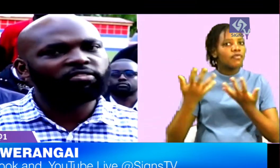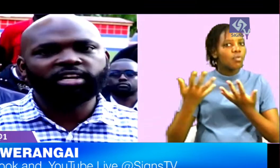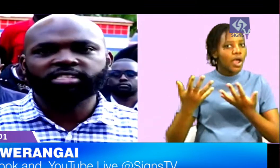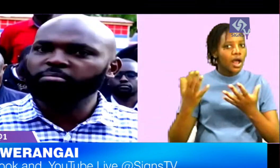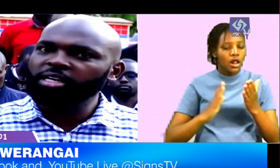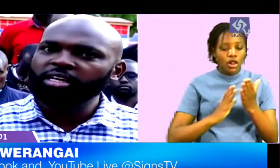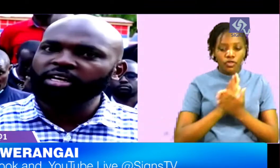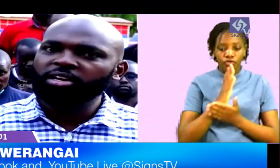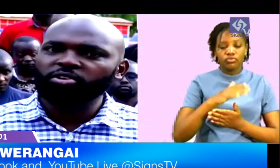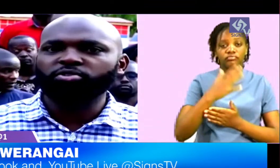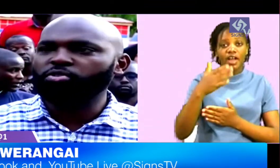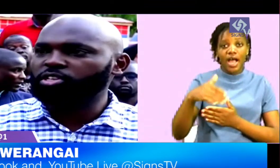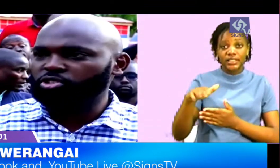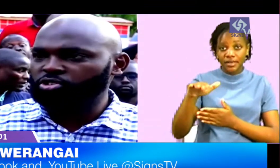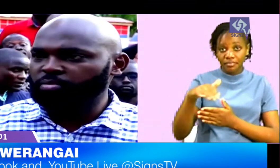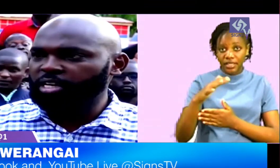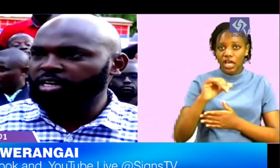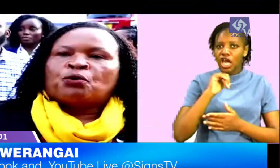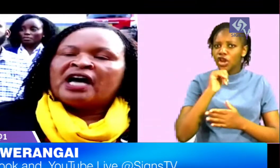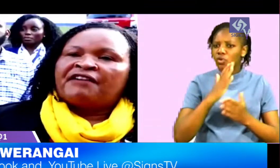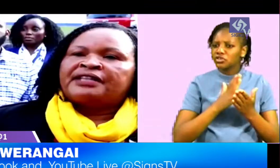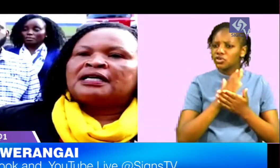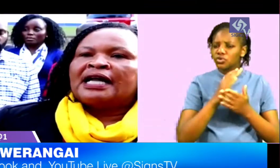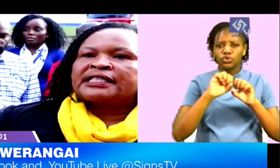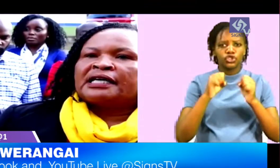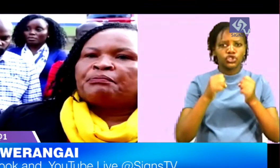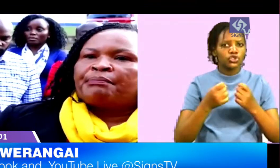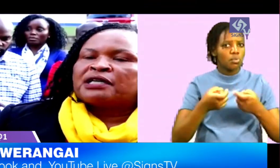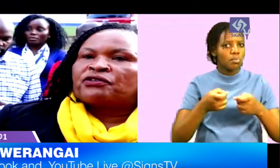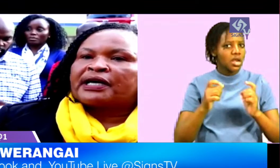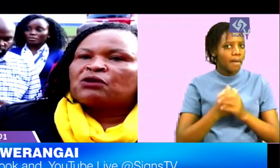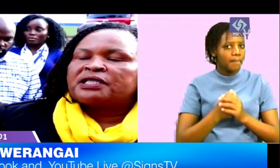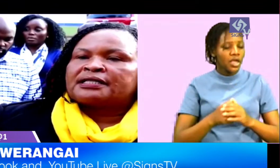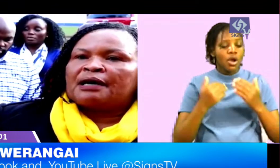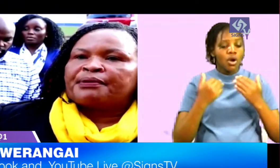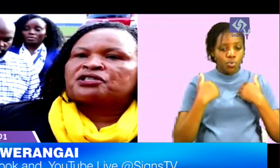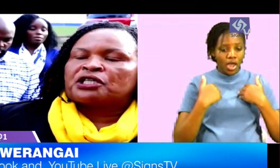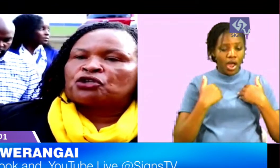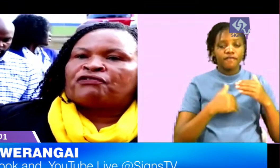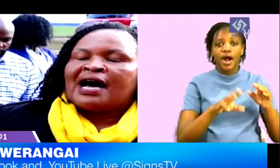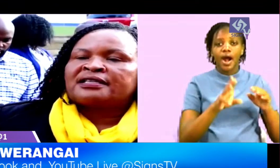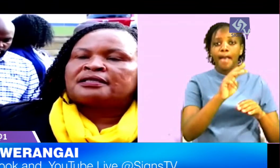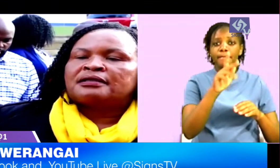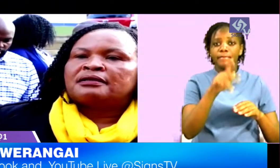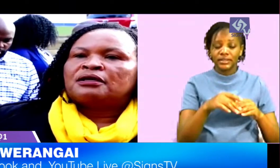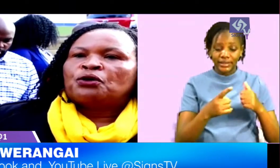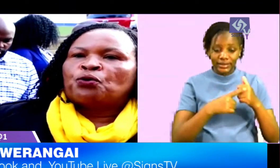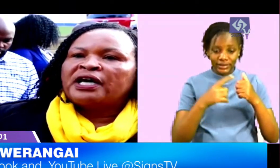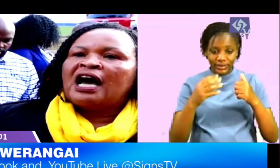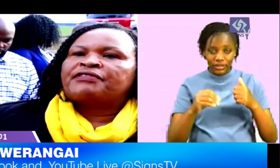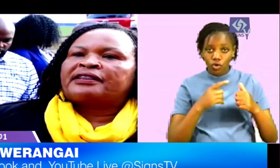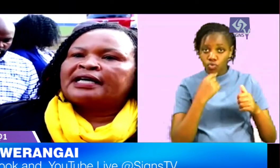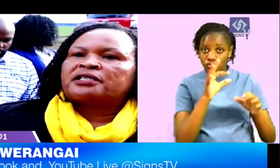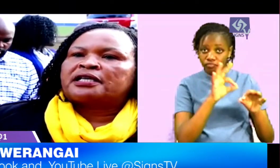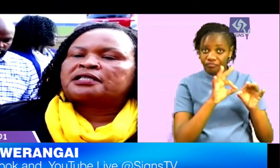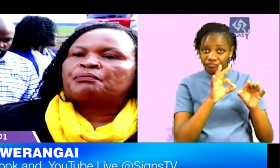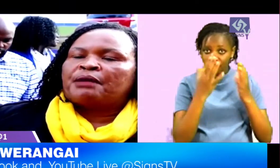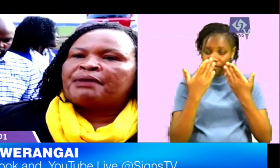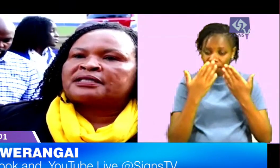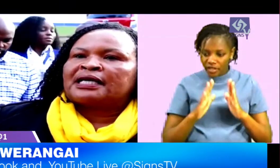the assembly, not through the social media. We have the elected members of the county assembly, 60 of us. We have the 36 members that